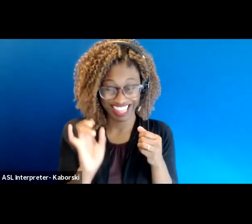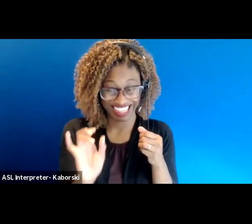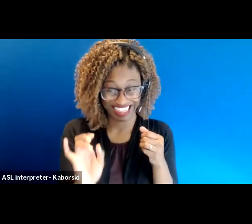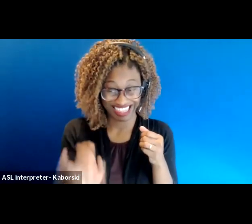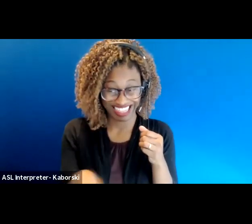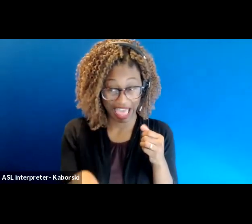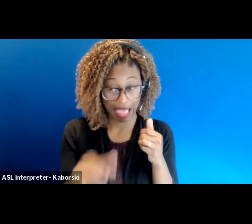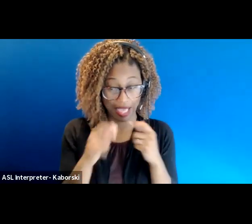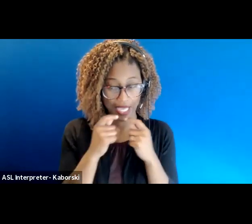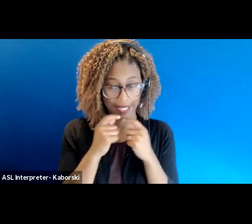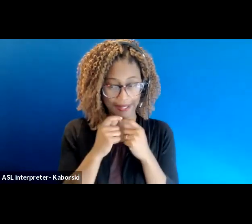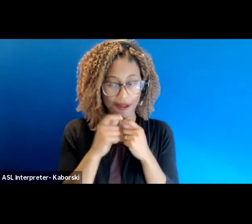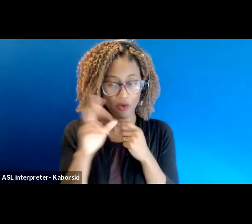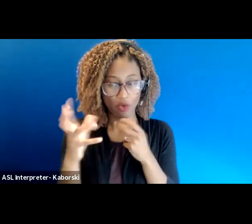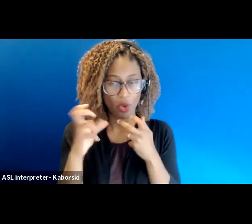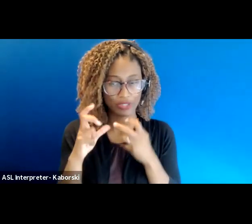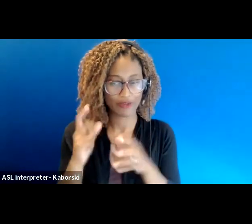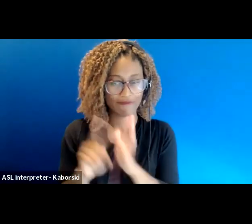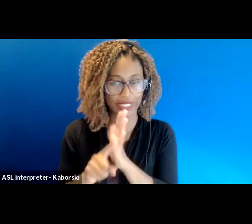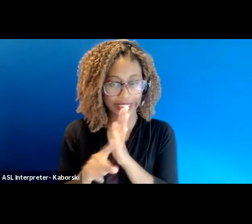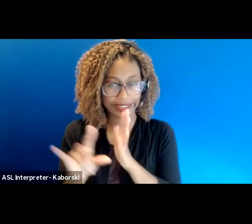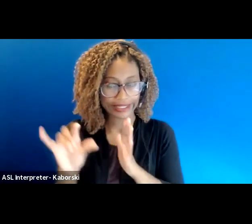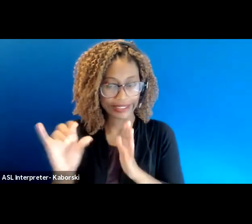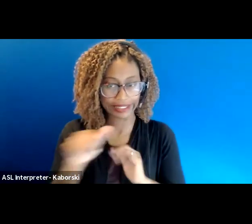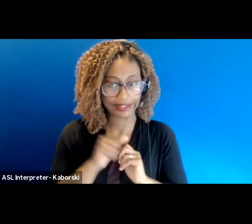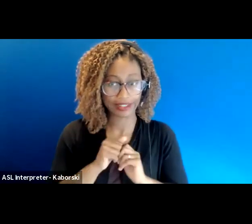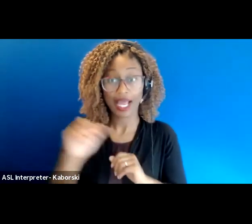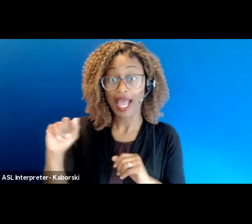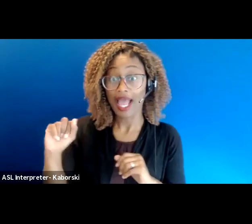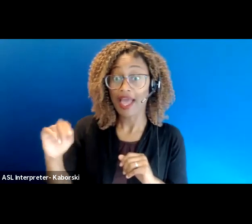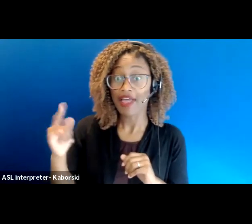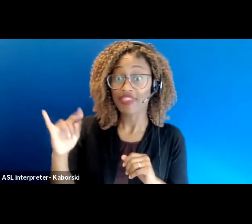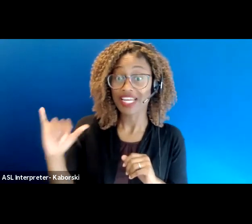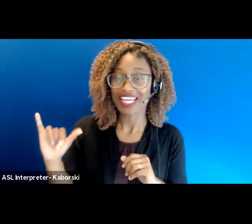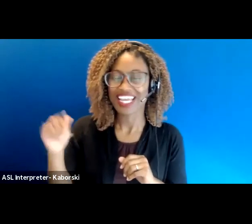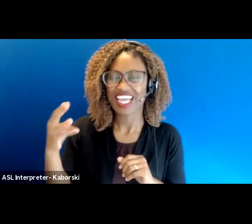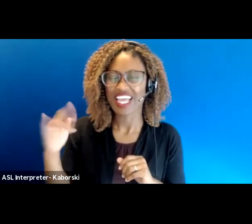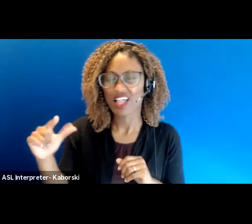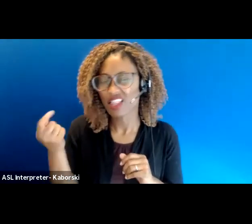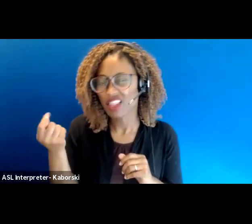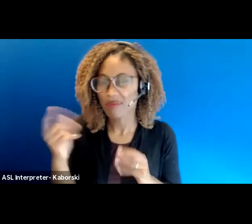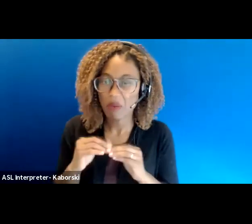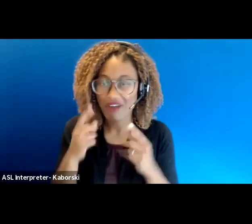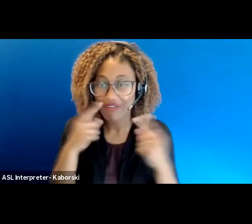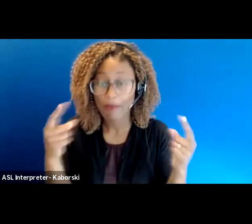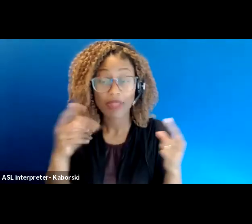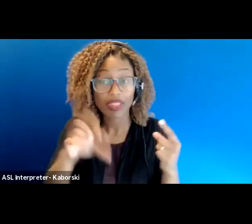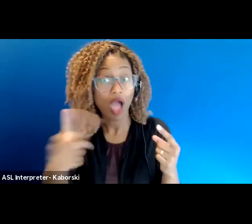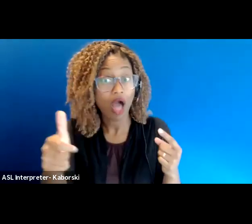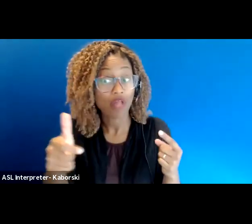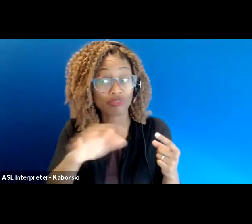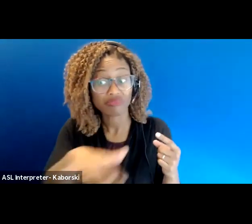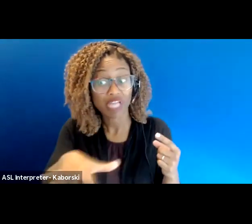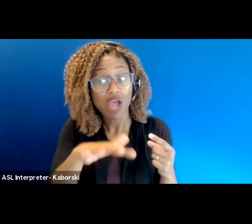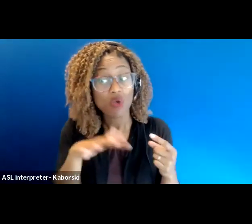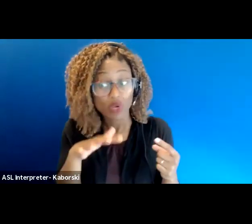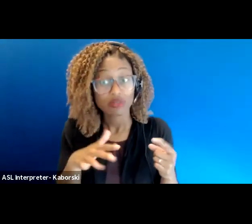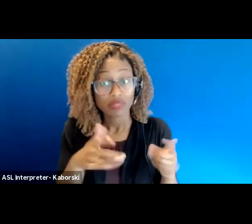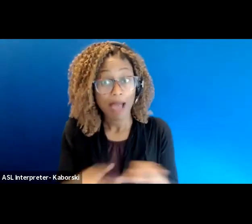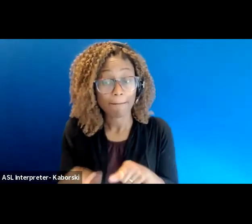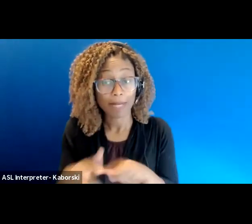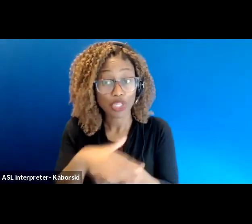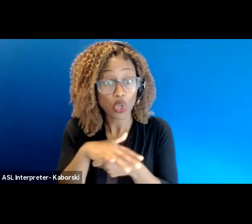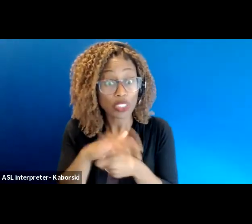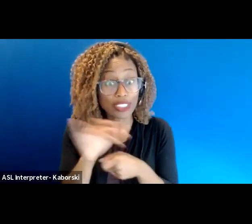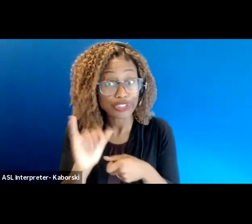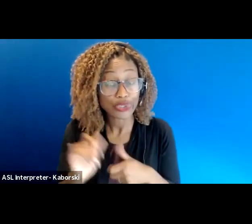areas that we were going to look into. Now, Anthony Hill is probably one of the more famous ones, but there were a number of others in the area.